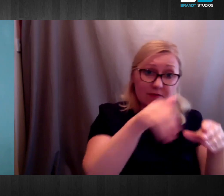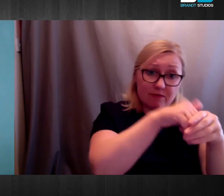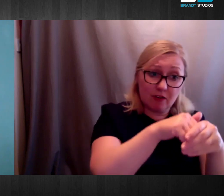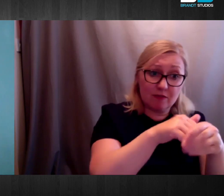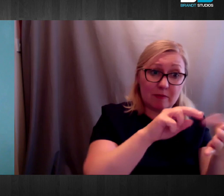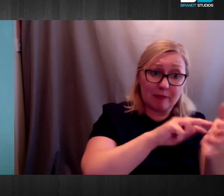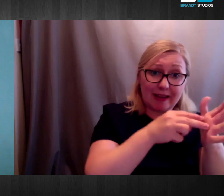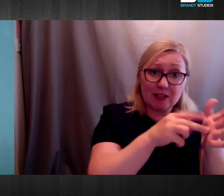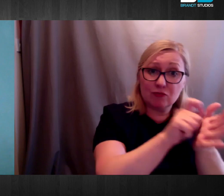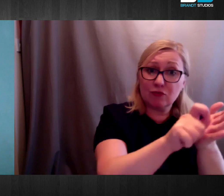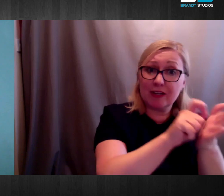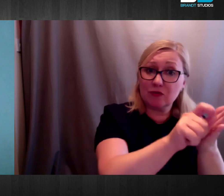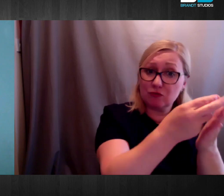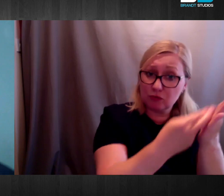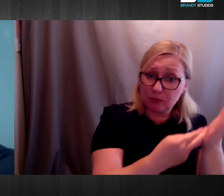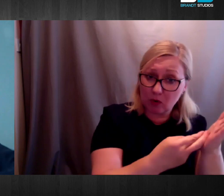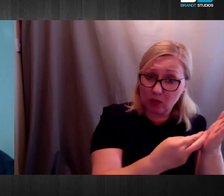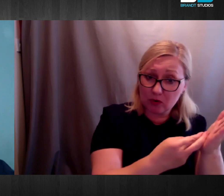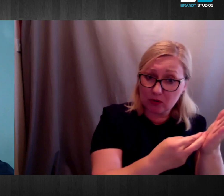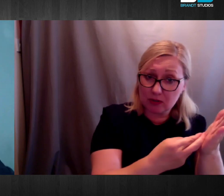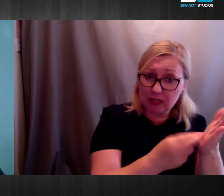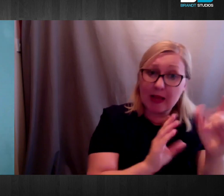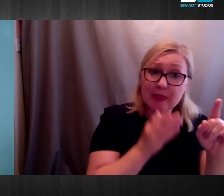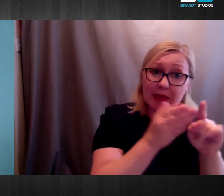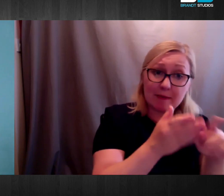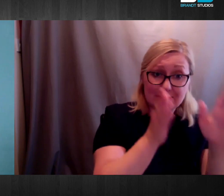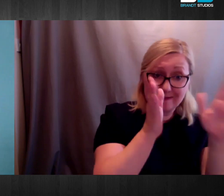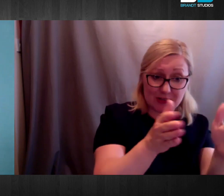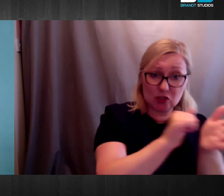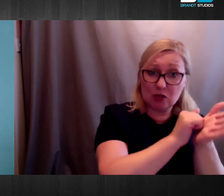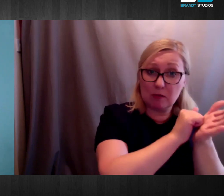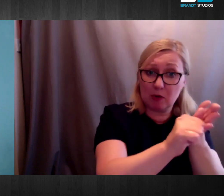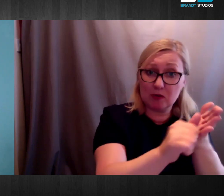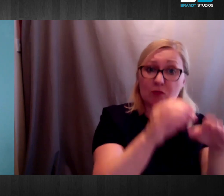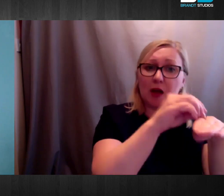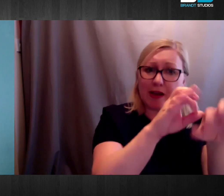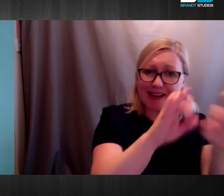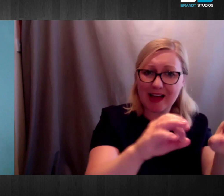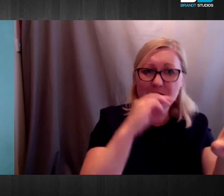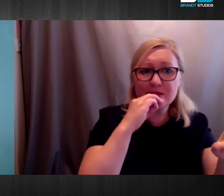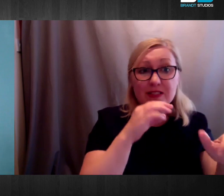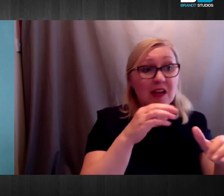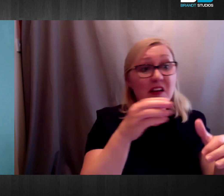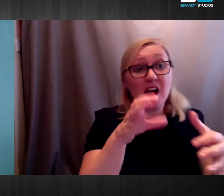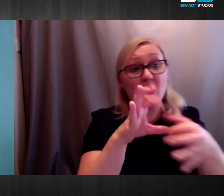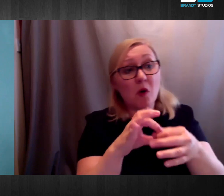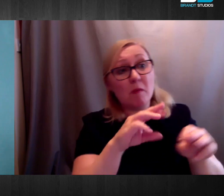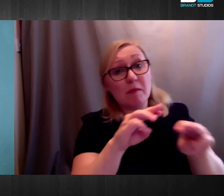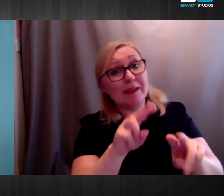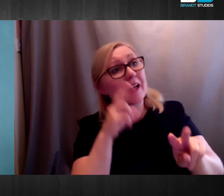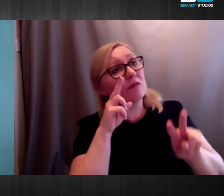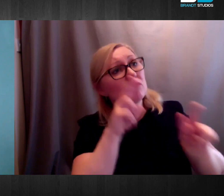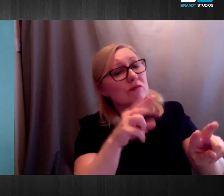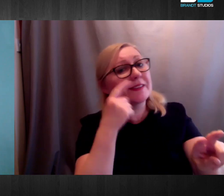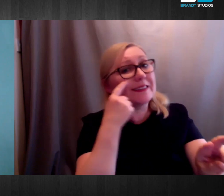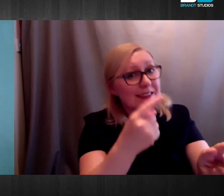Galway and people can see it. I think the UK lags behind Ireland because I think